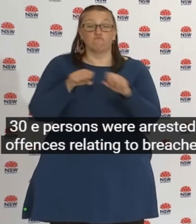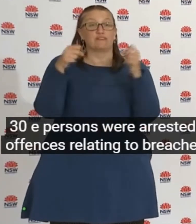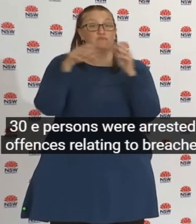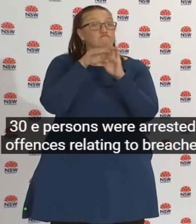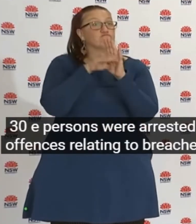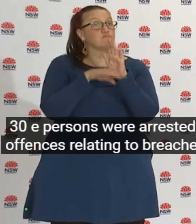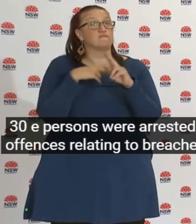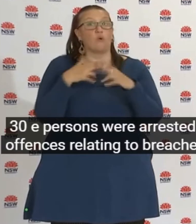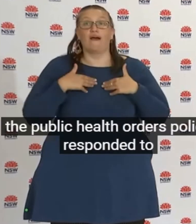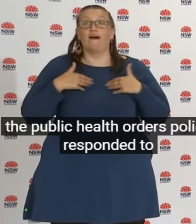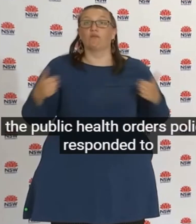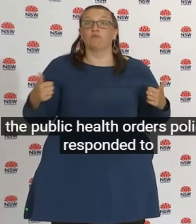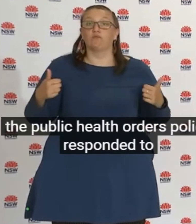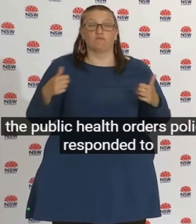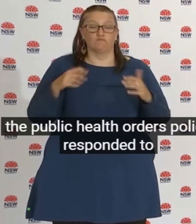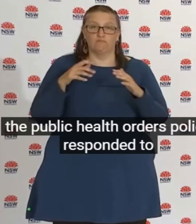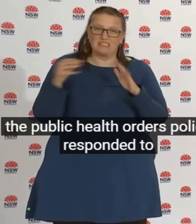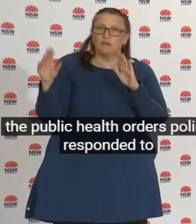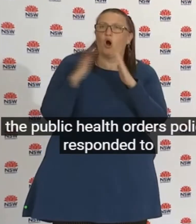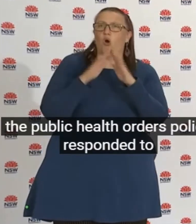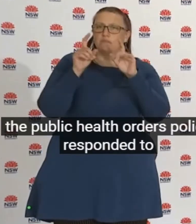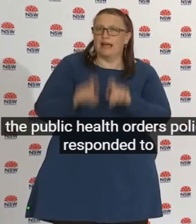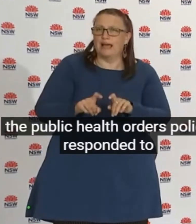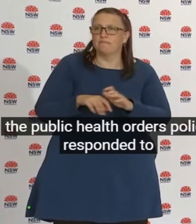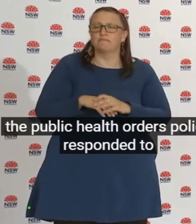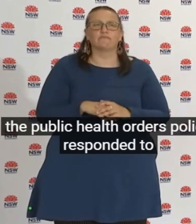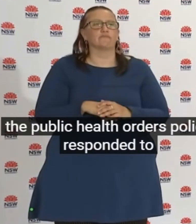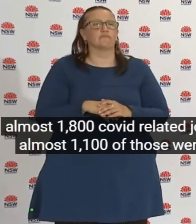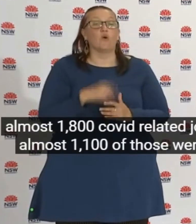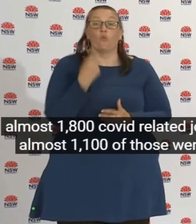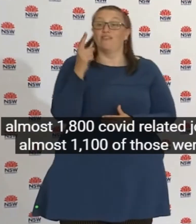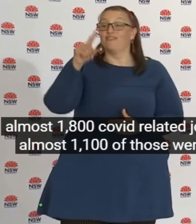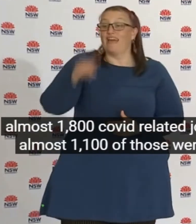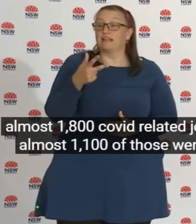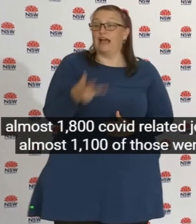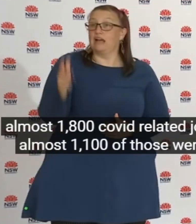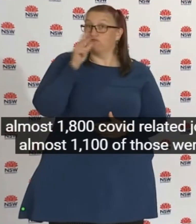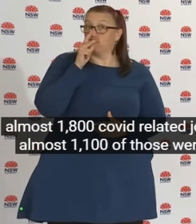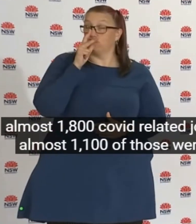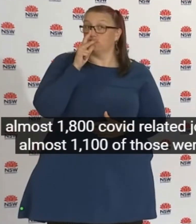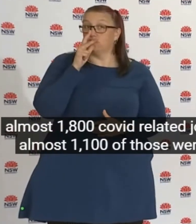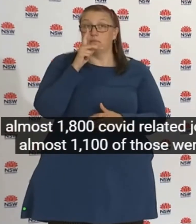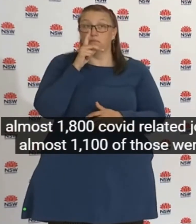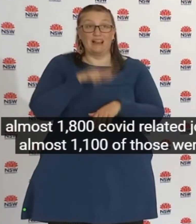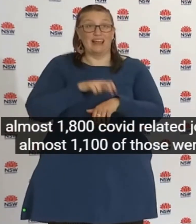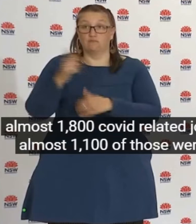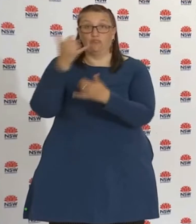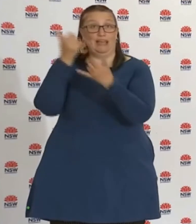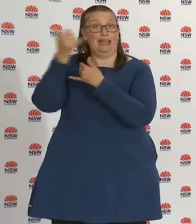orders. Police responded to almost 1,800 COVID-related jobs. Almost 1,100 of those